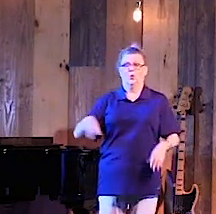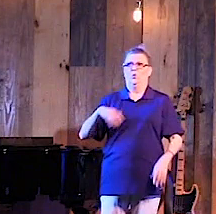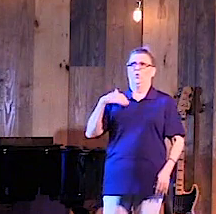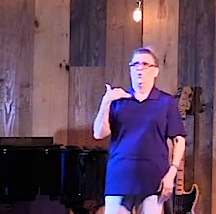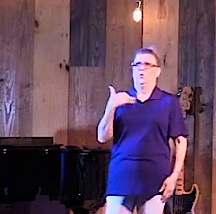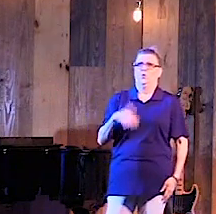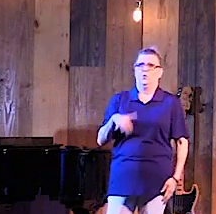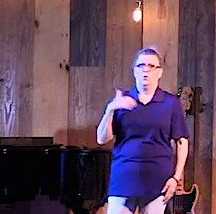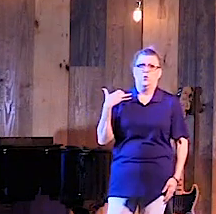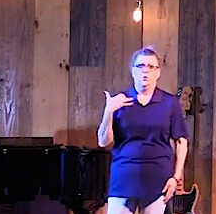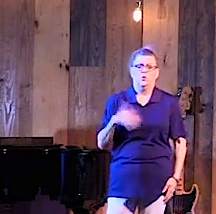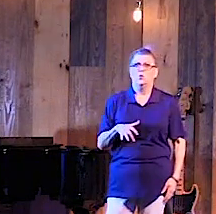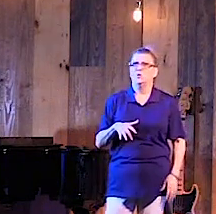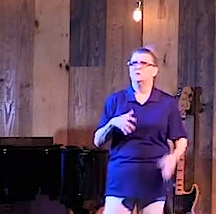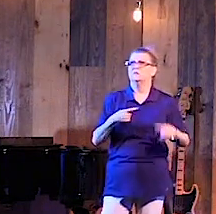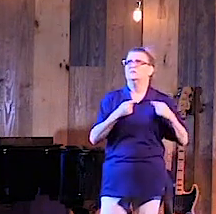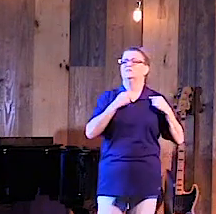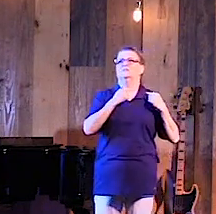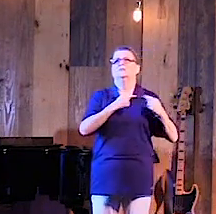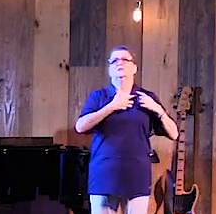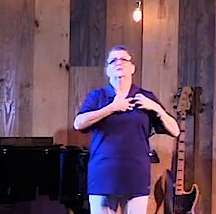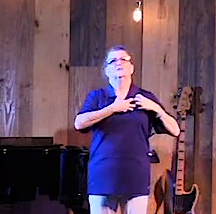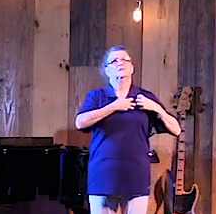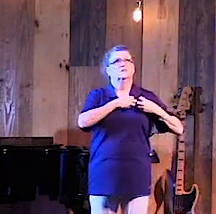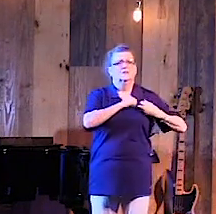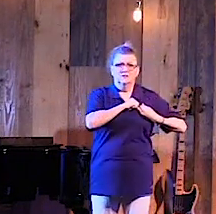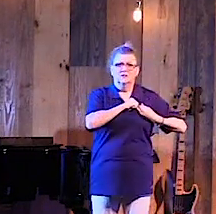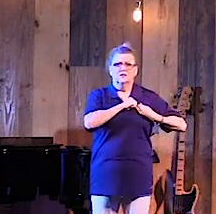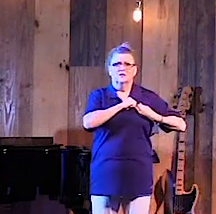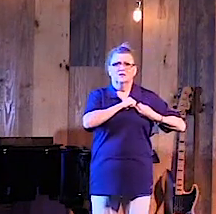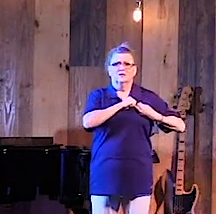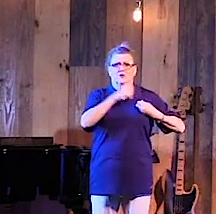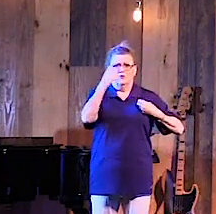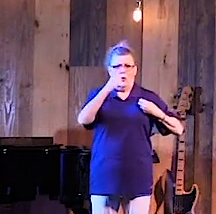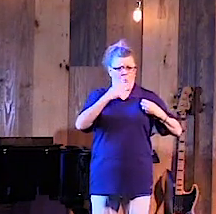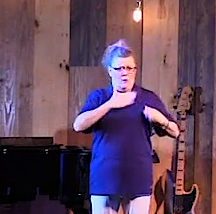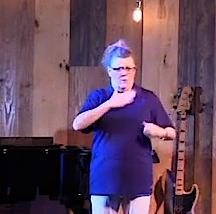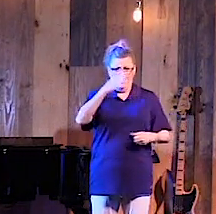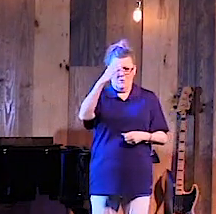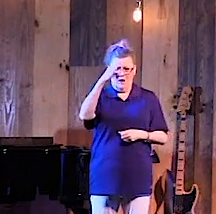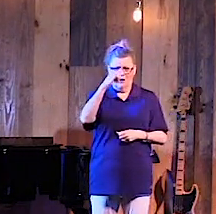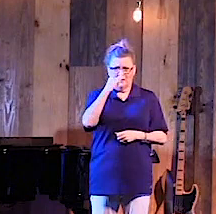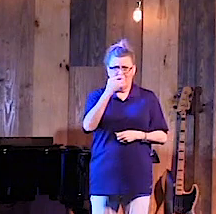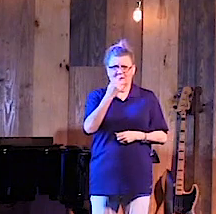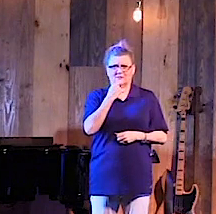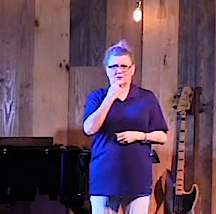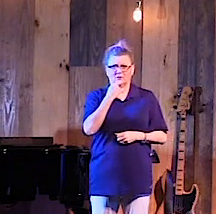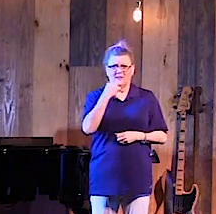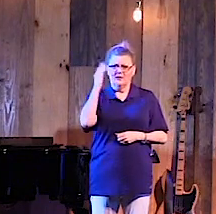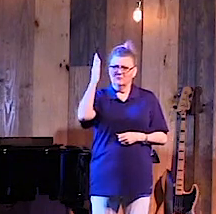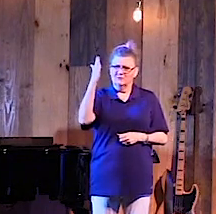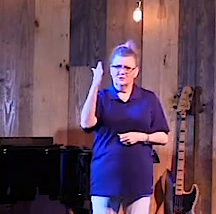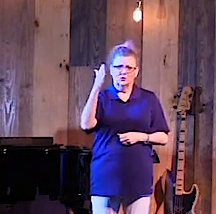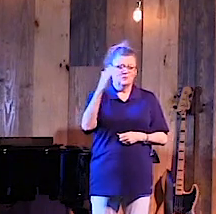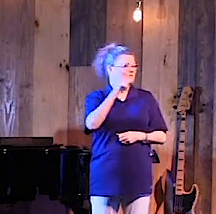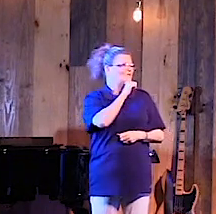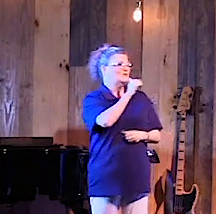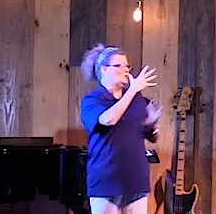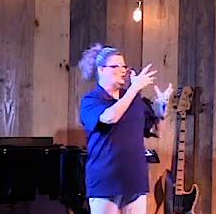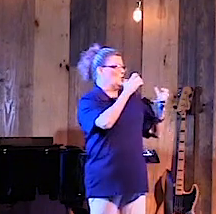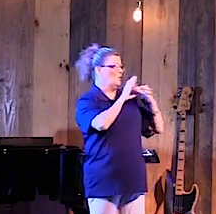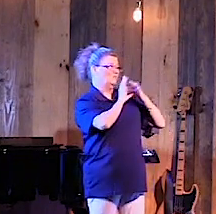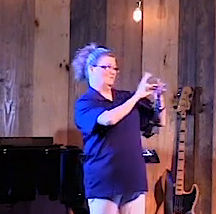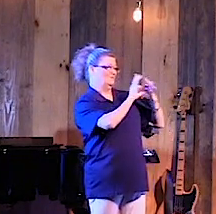more painful that I would experience than for my kids to one day say to me, We have no desire for a personal relationship with you anymore,